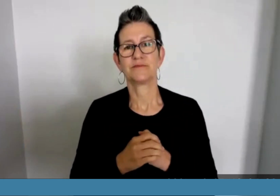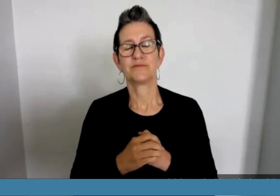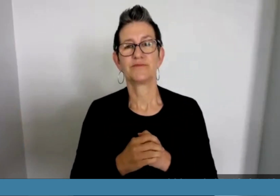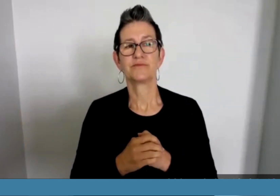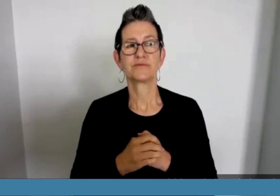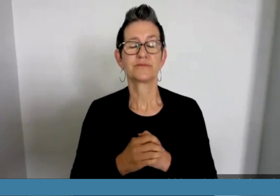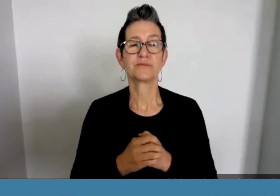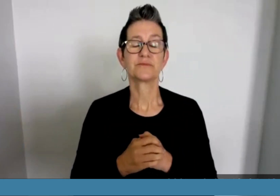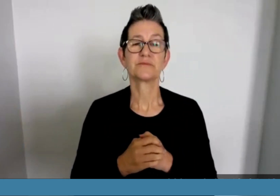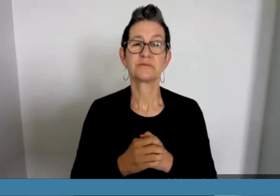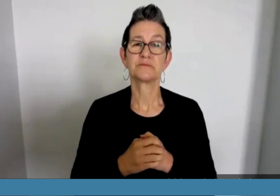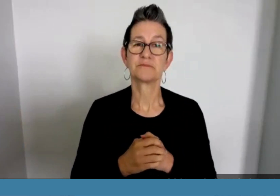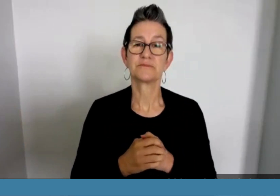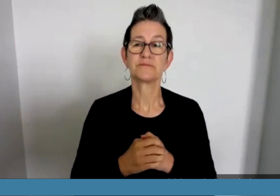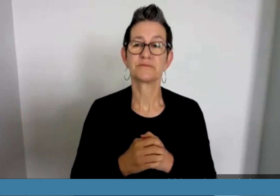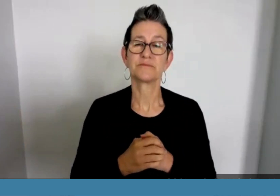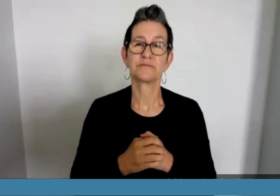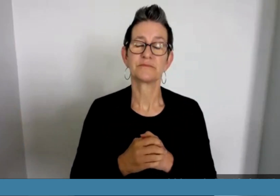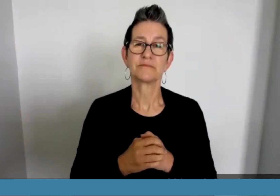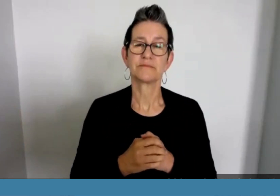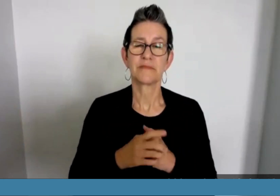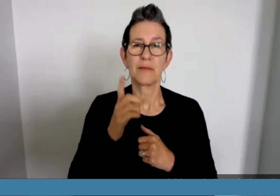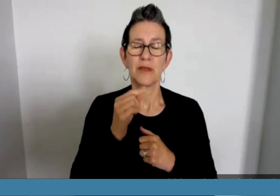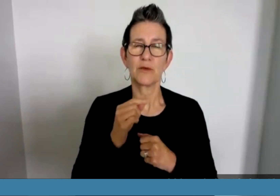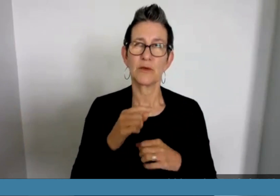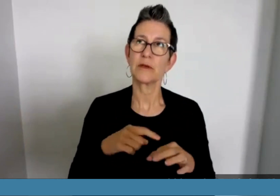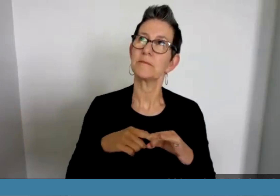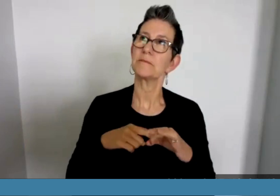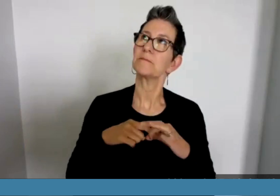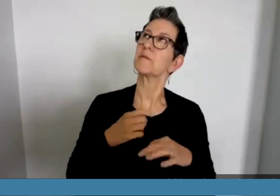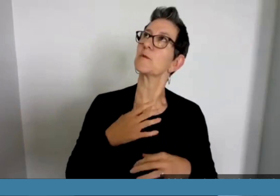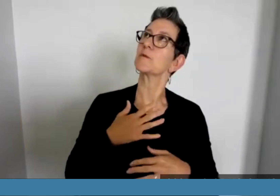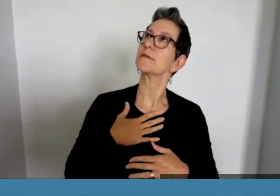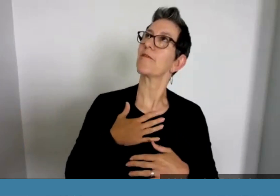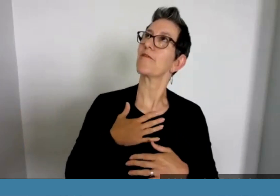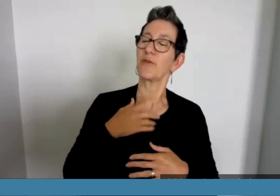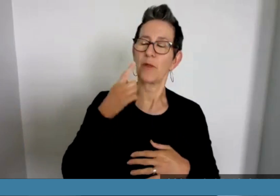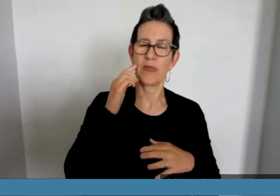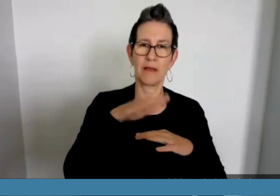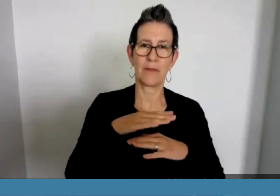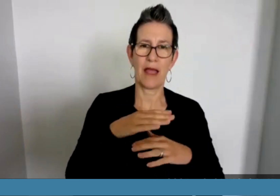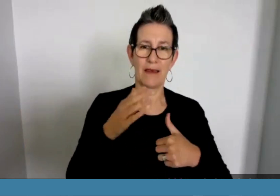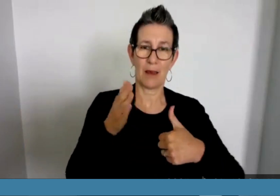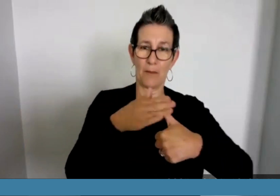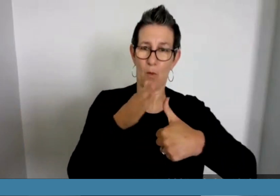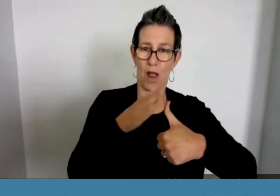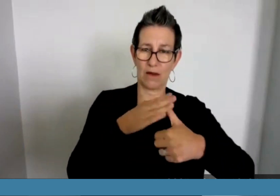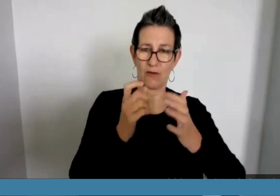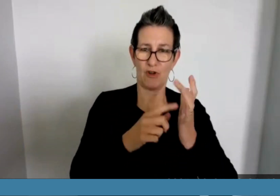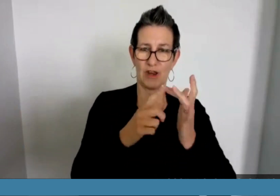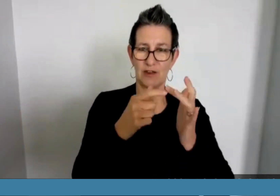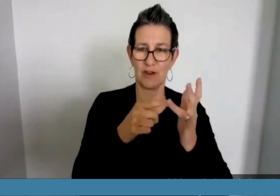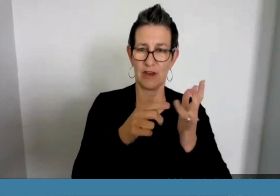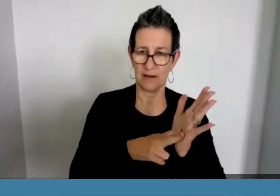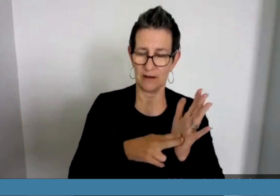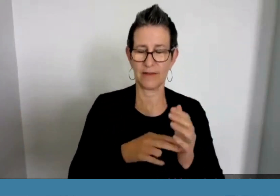Some key questions you can ask yourselves when responding to criterion 1 include, can we show how our work